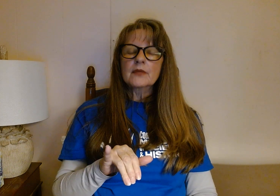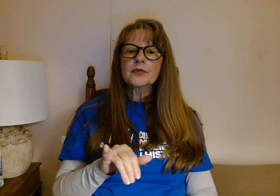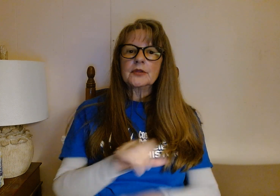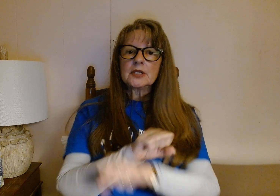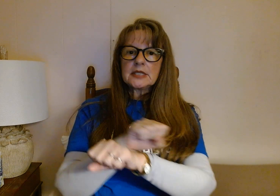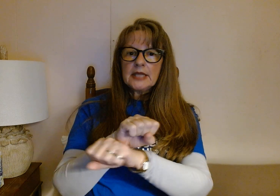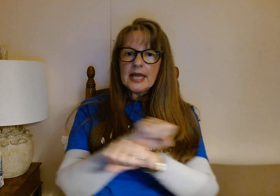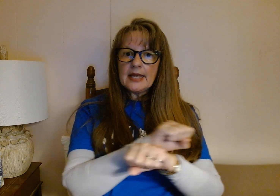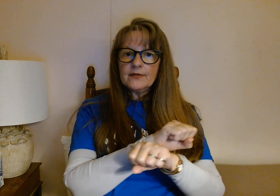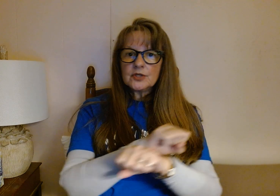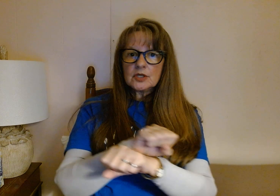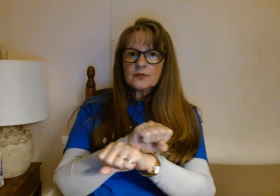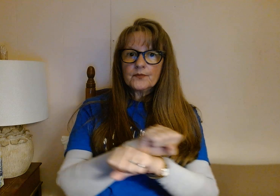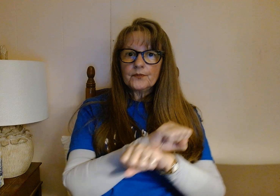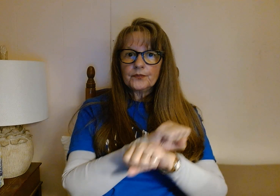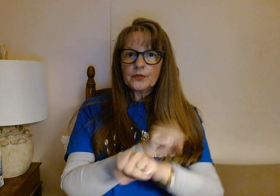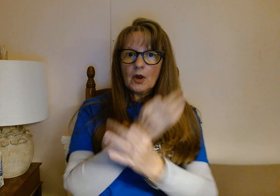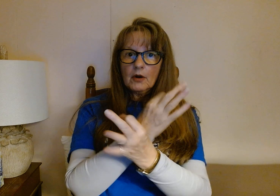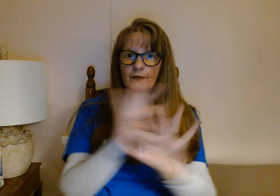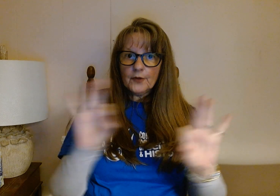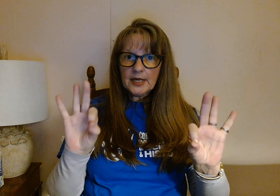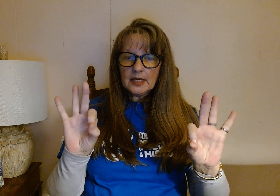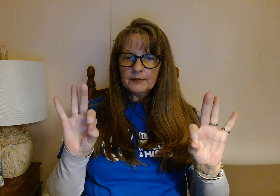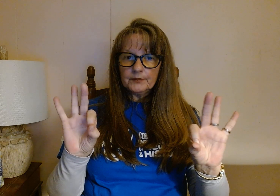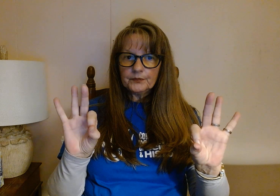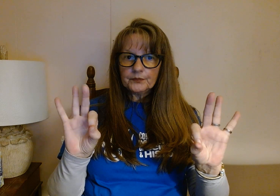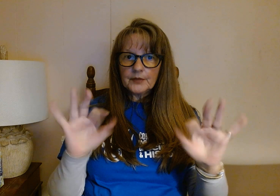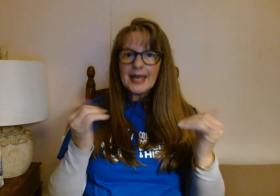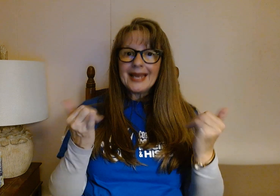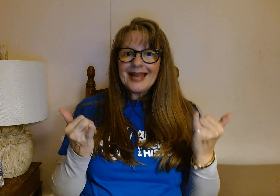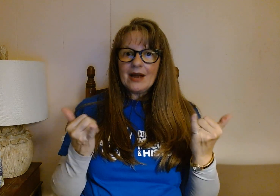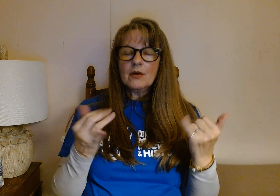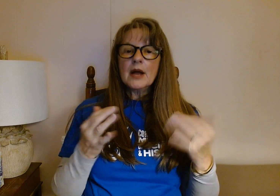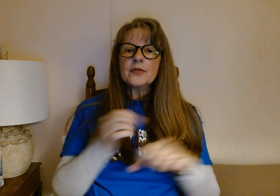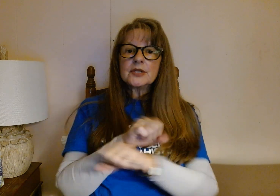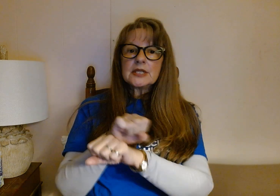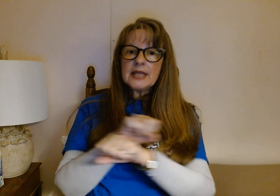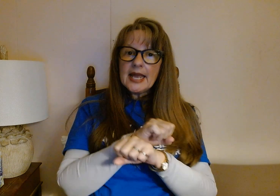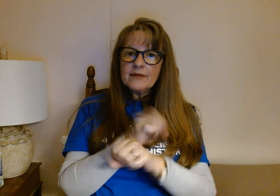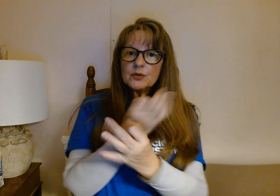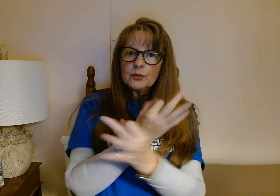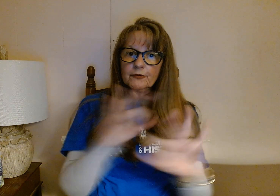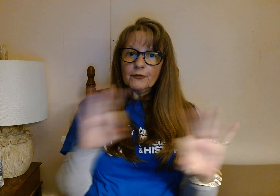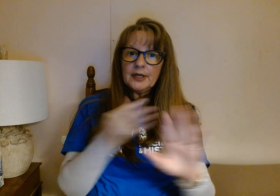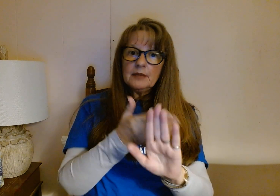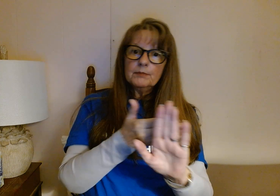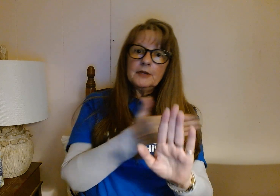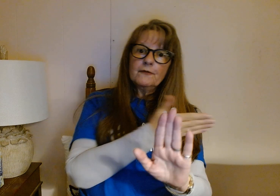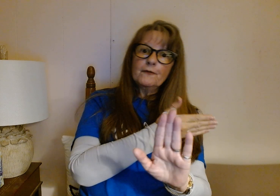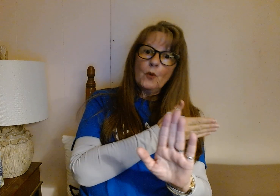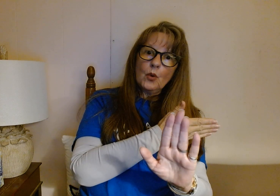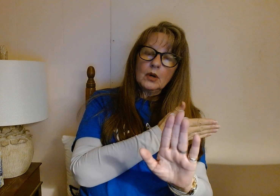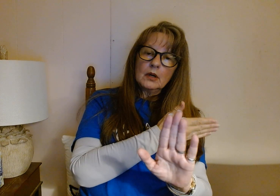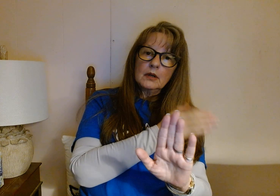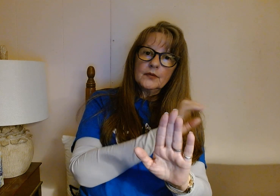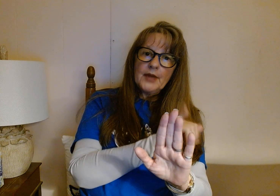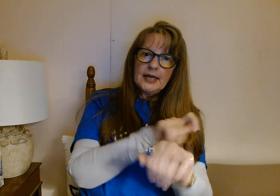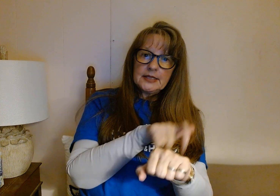the slaves are free. Now, the slaves were free before that